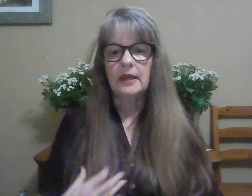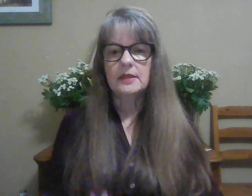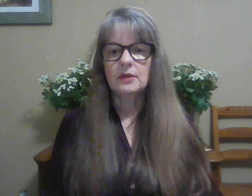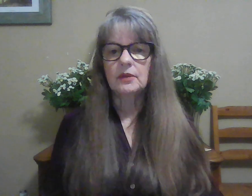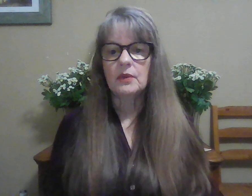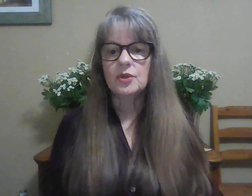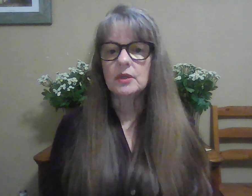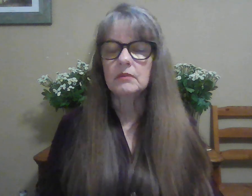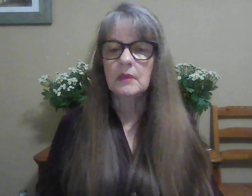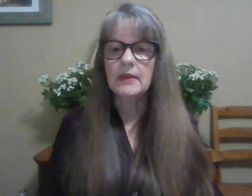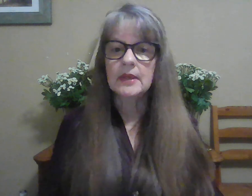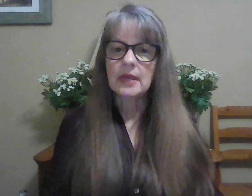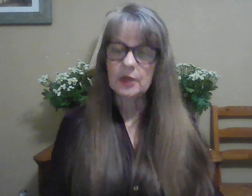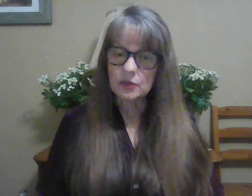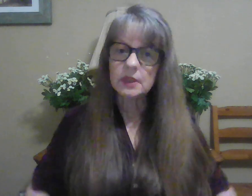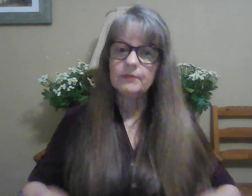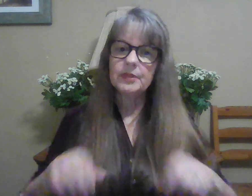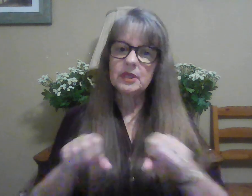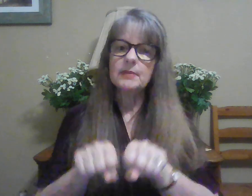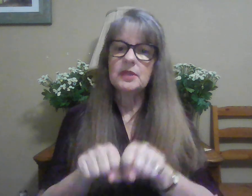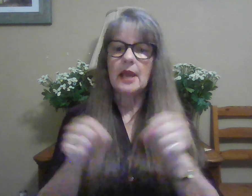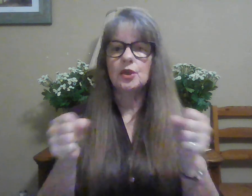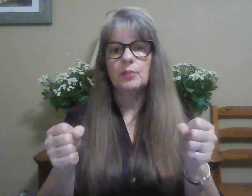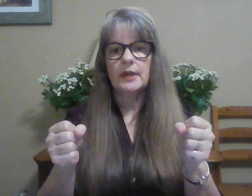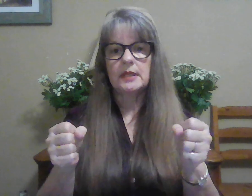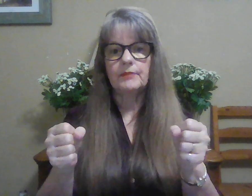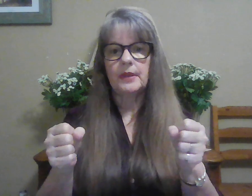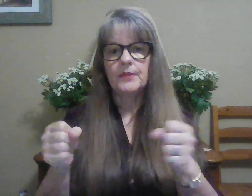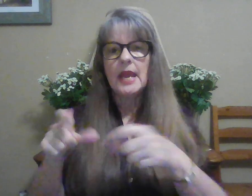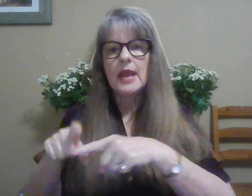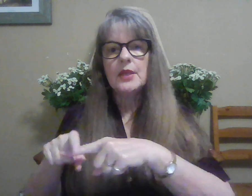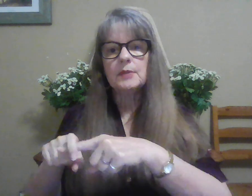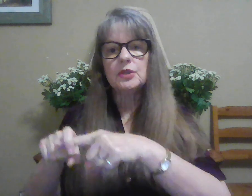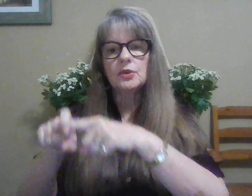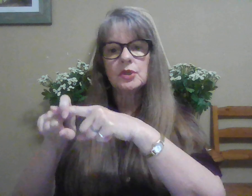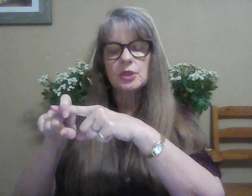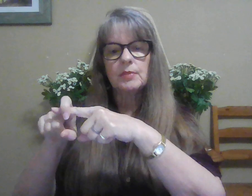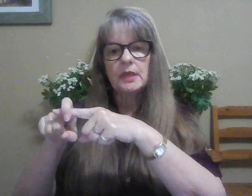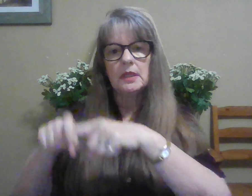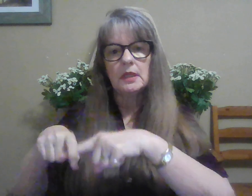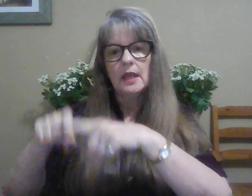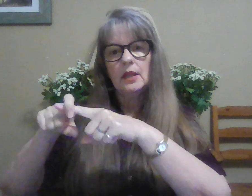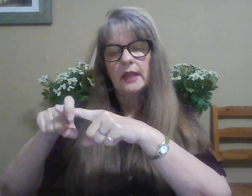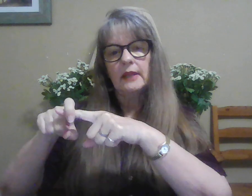it's their language and that's how they use it. But this means to actually break something. And this means to suspend, like if you